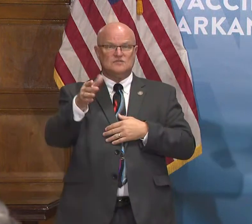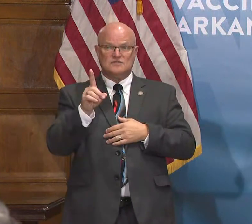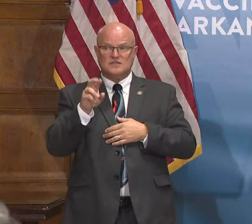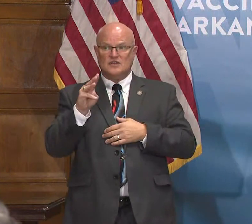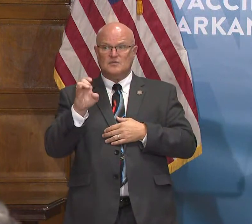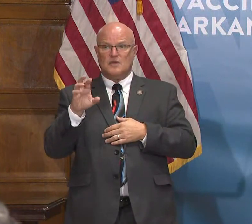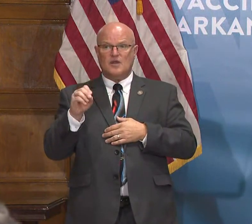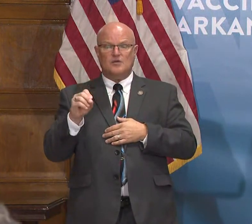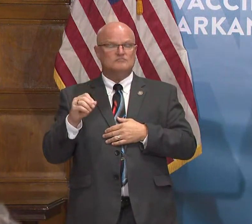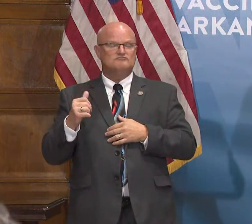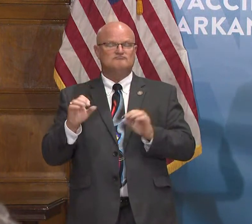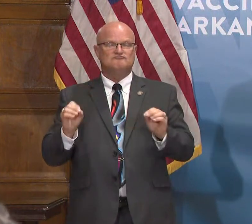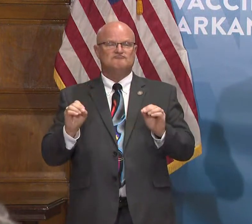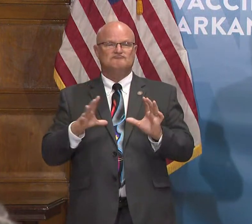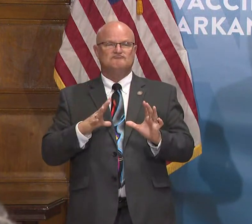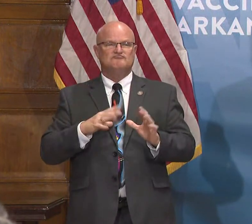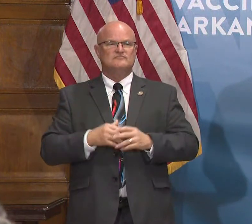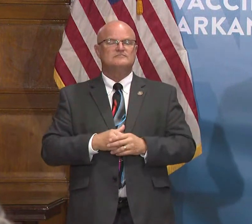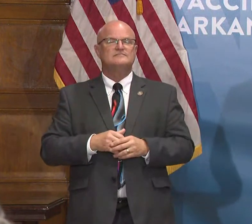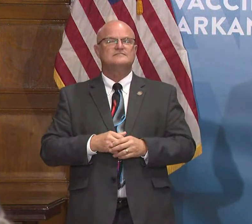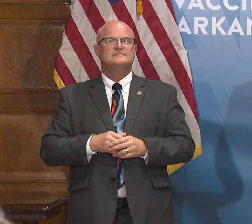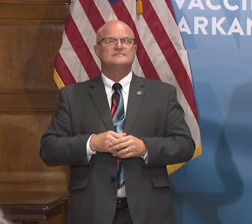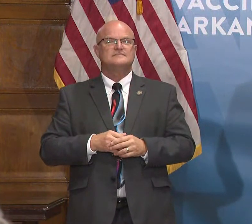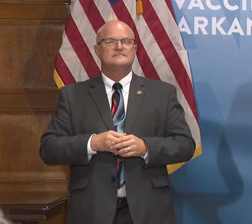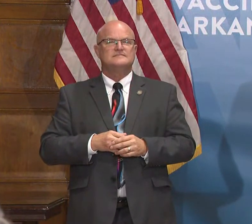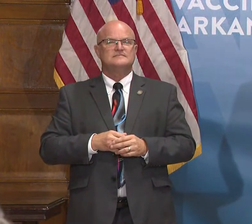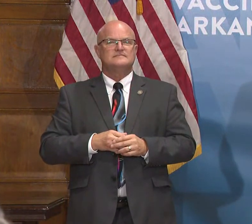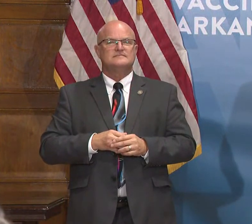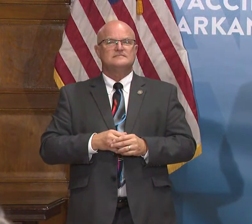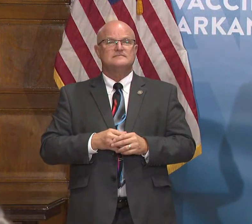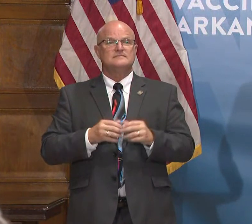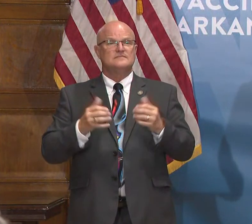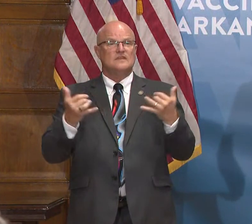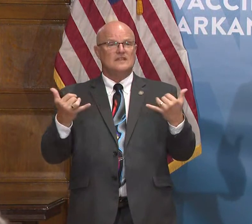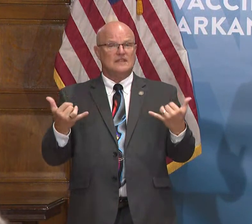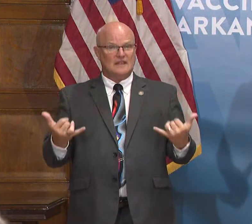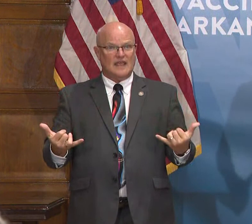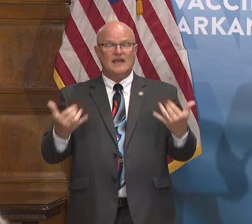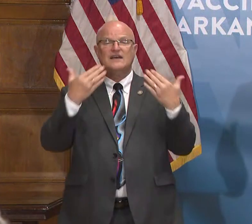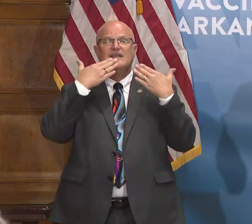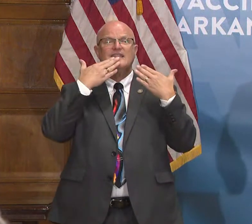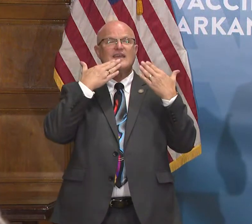Merrill, did you have anything else on that? All right, with that,